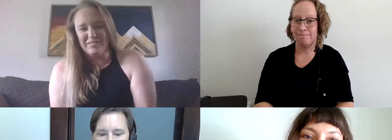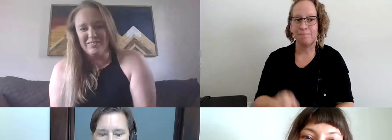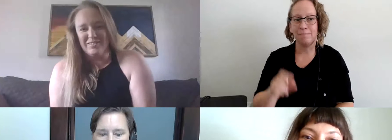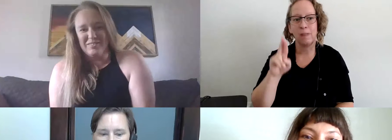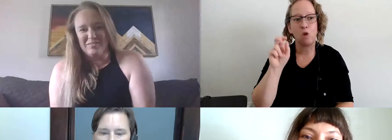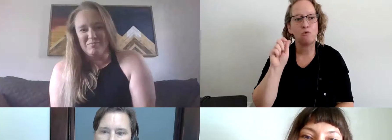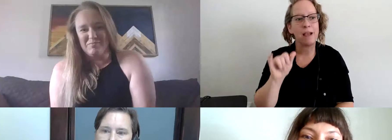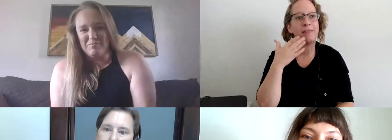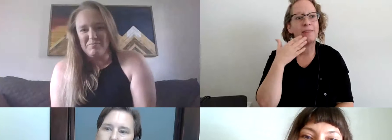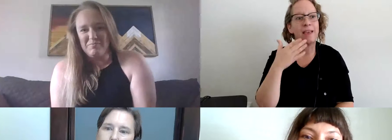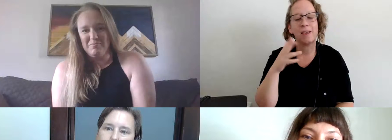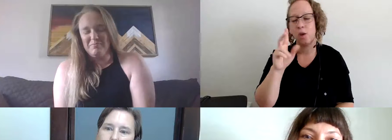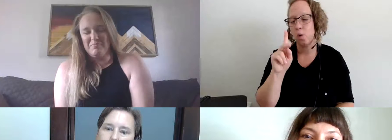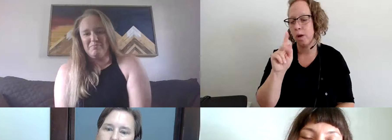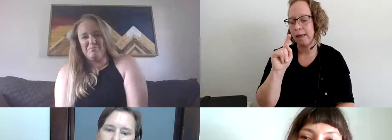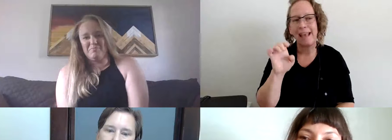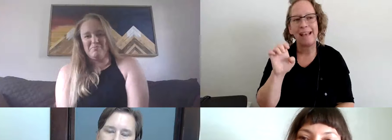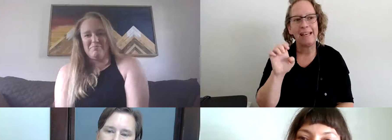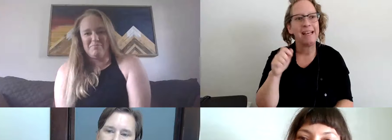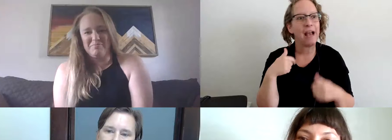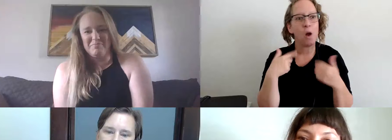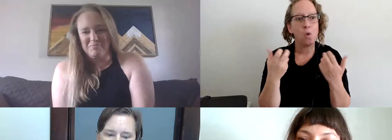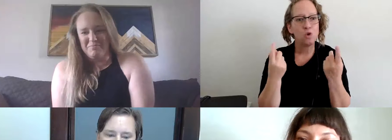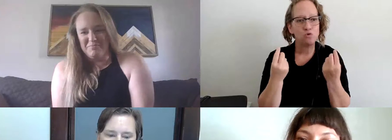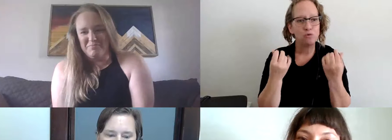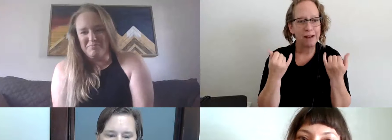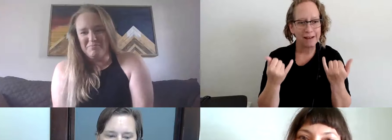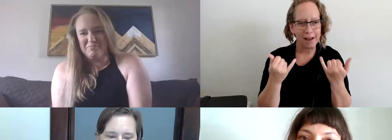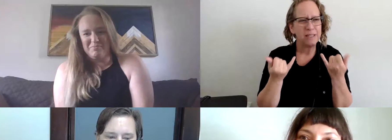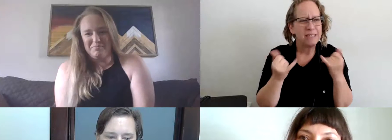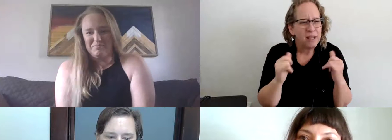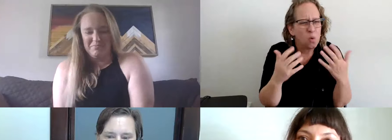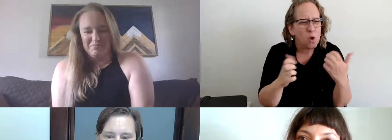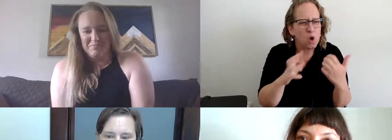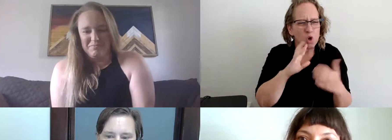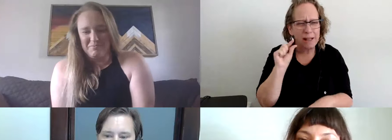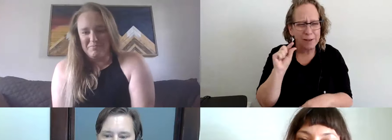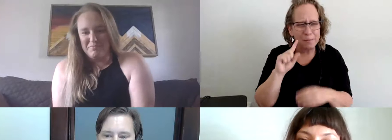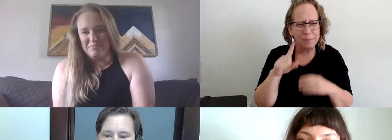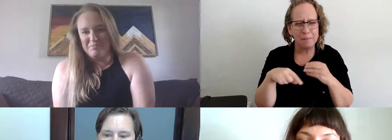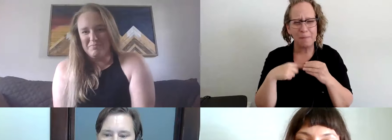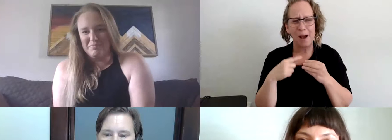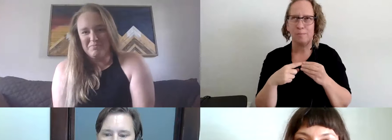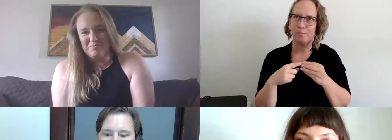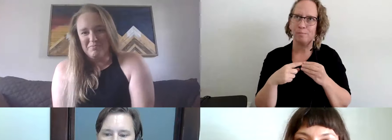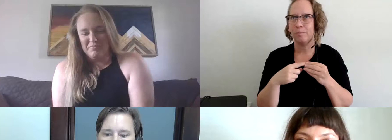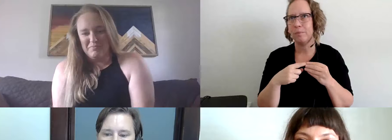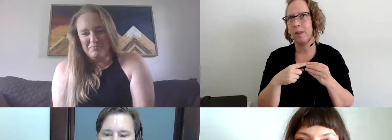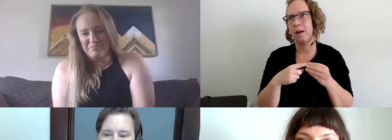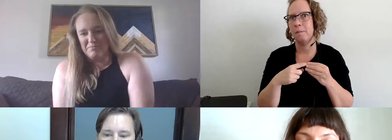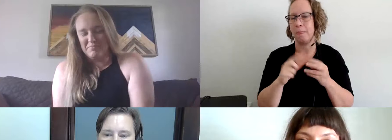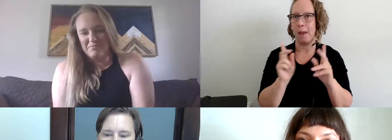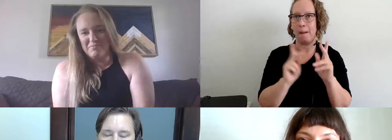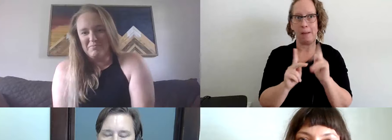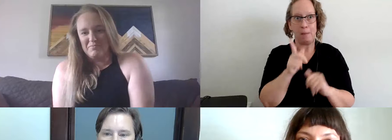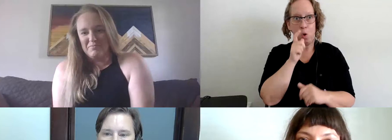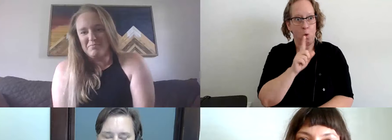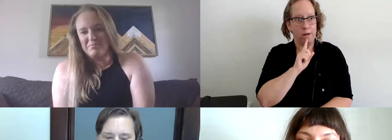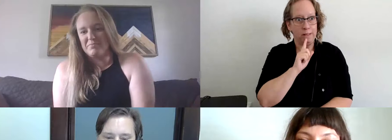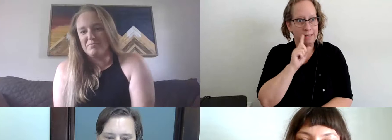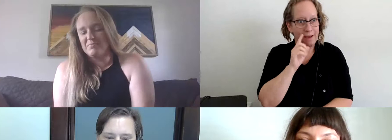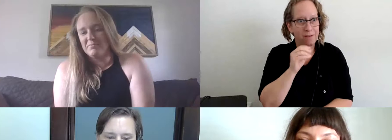Okay, thank you, Katie. What I'd like to do right now is we still want to talk a little bit about, a little more about people who are deaf and hard